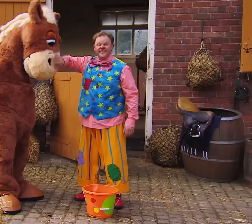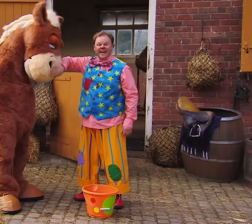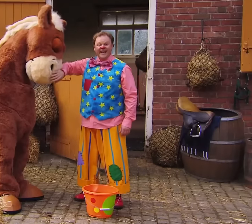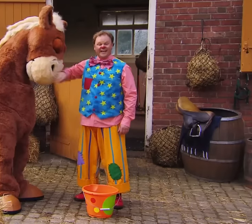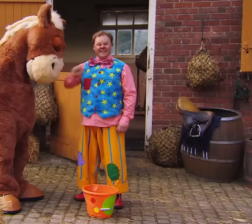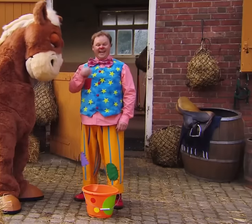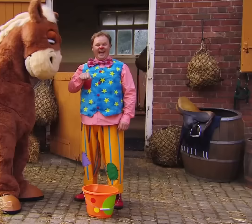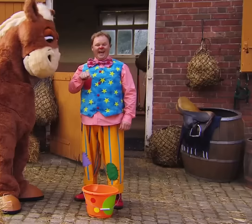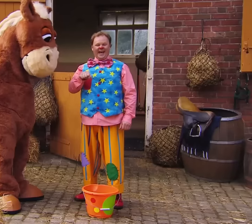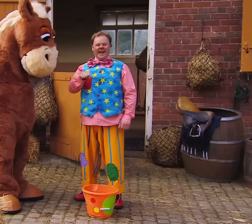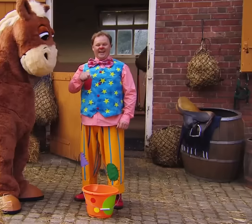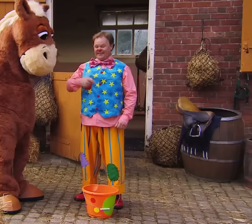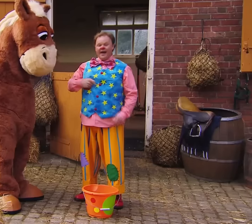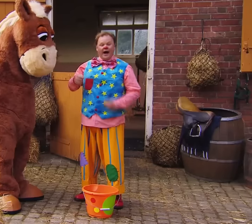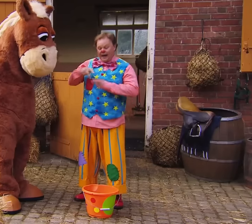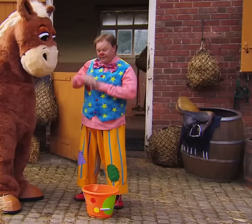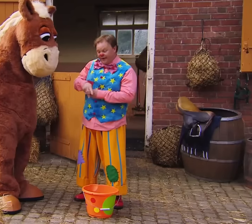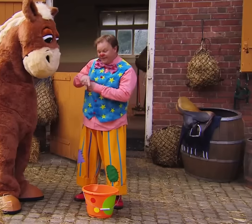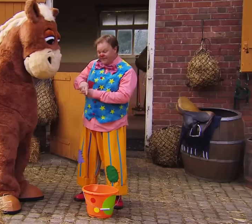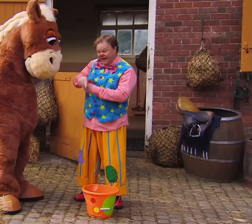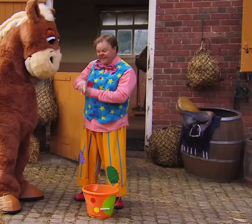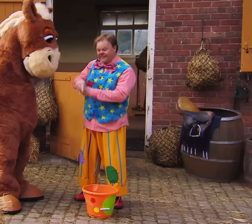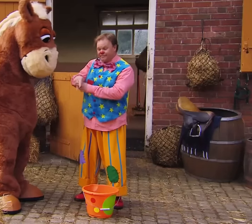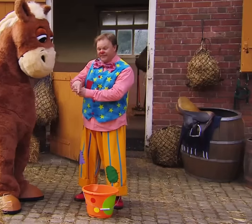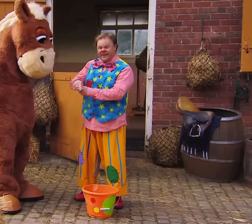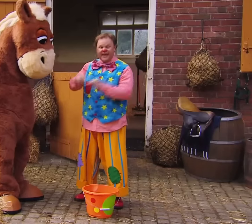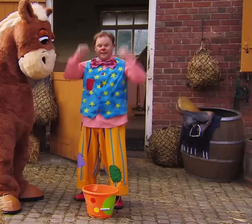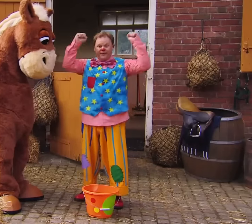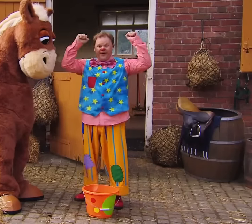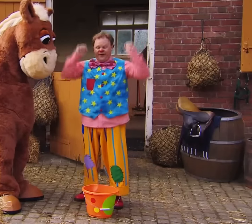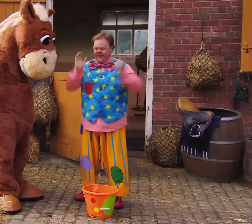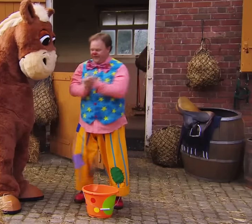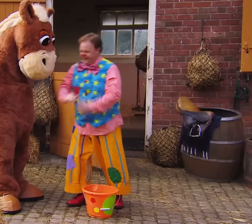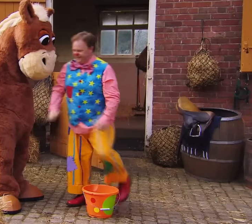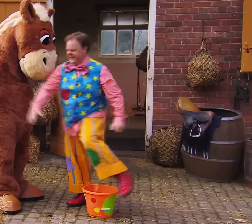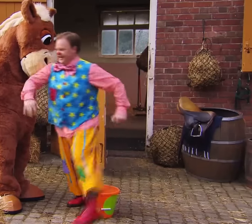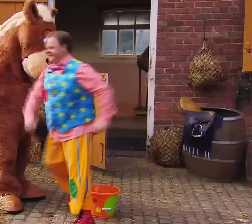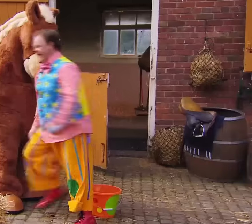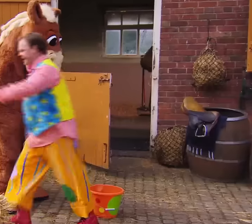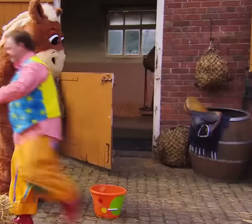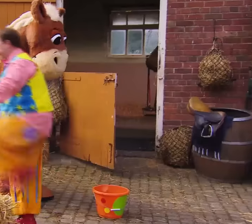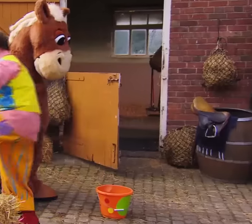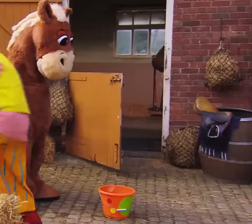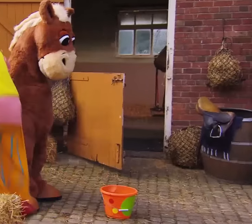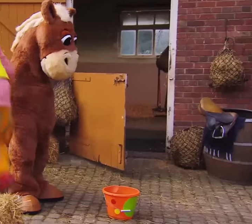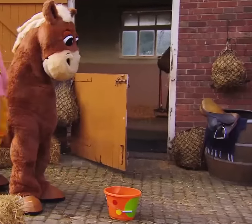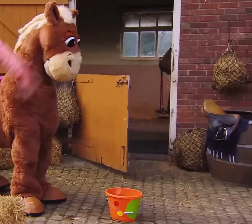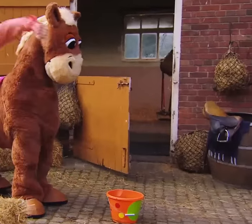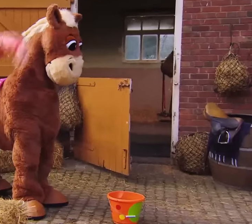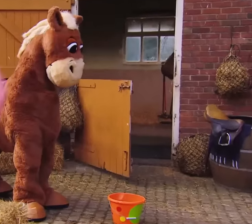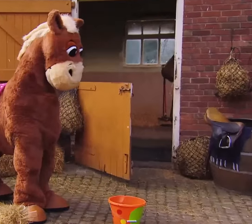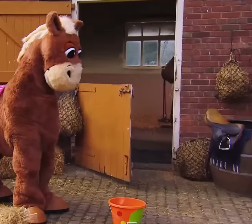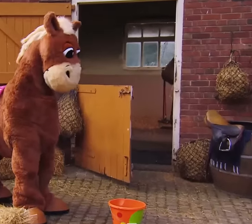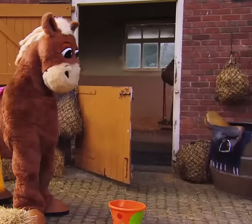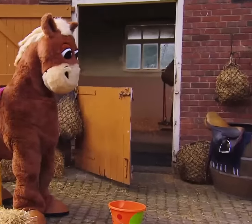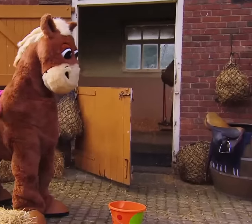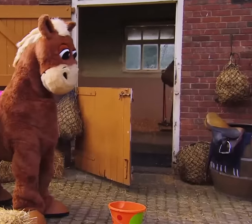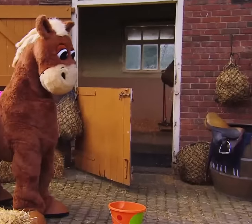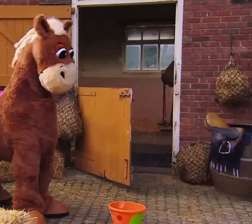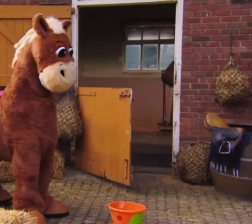now? Yes, I'm going to ride Spotty. Woohoo! Right, come on, You'll Spotty. Need a riding hat, Mr. Tumble.